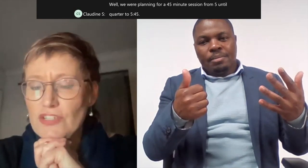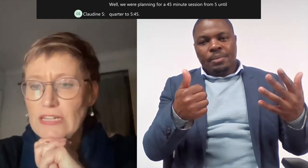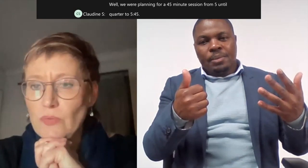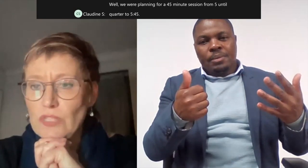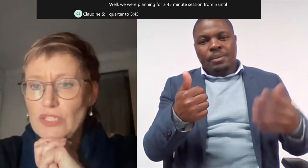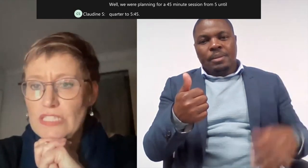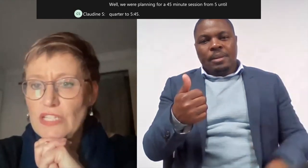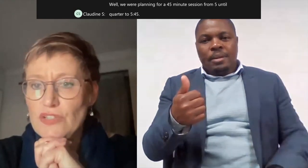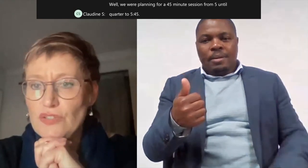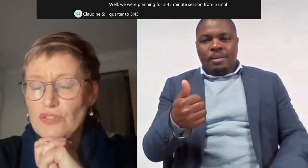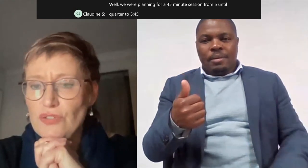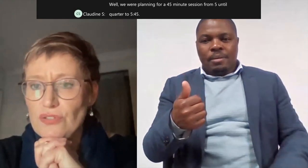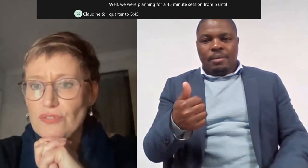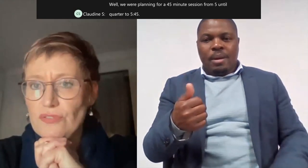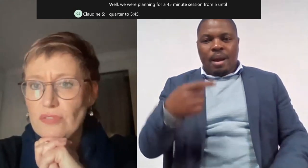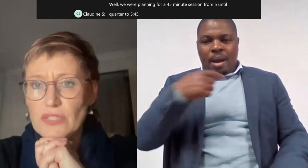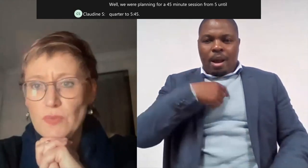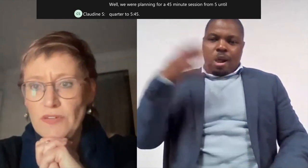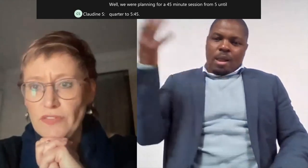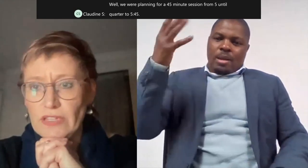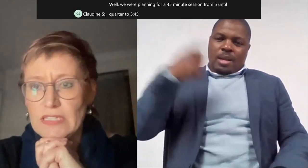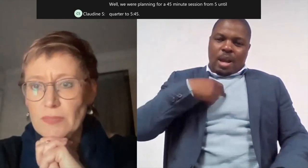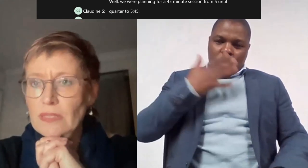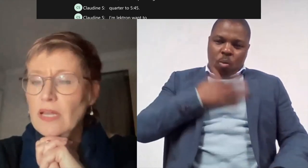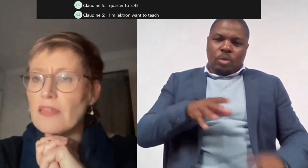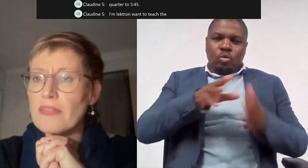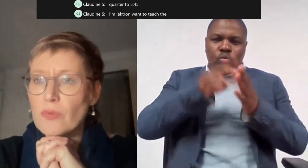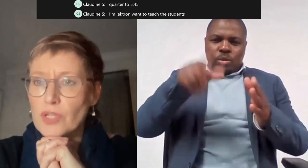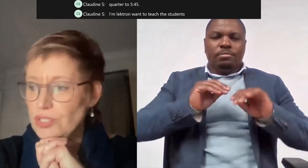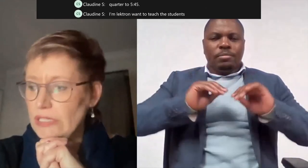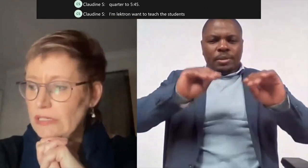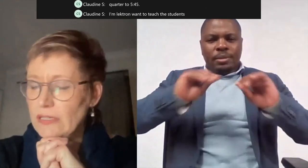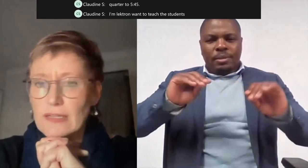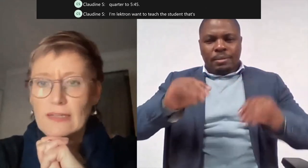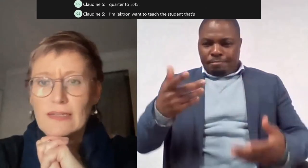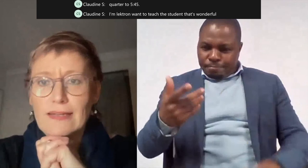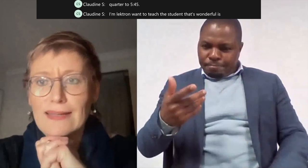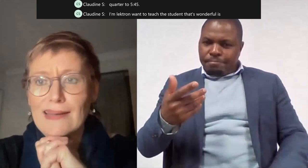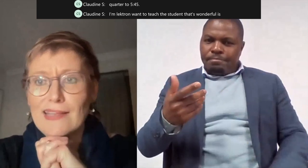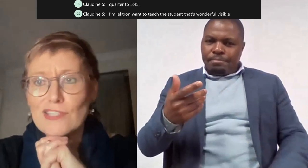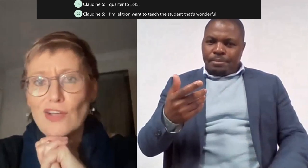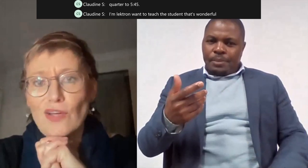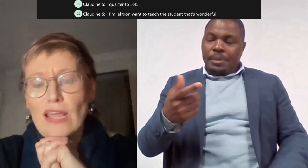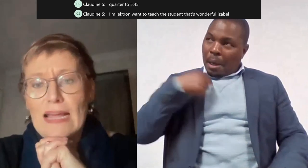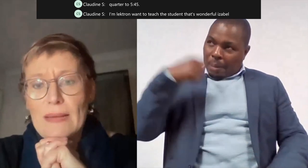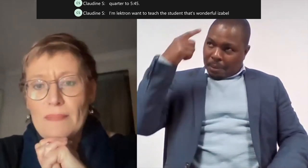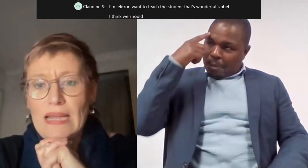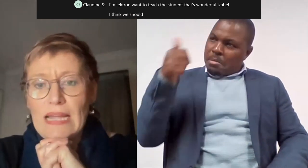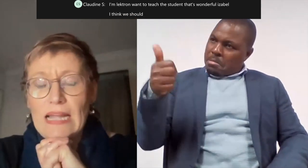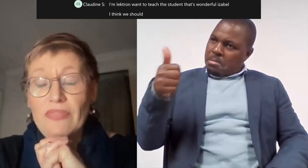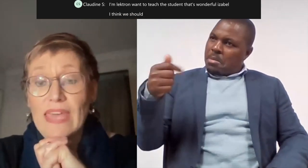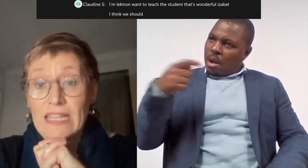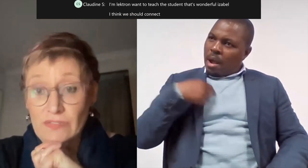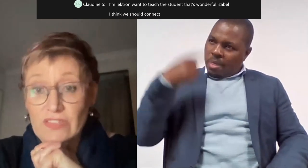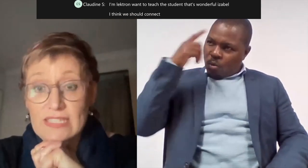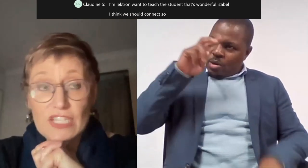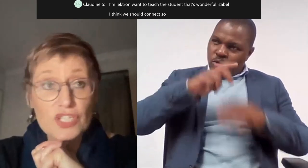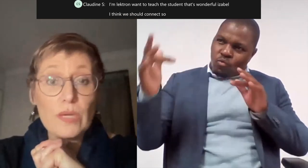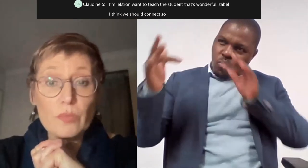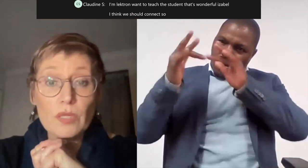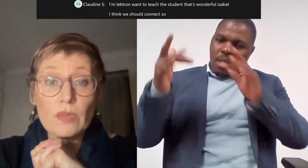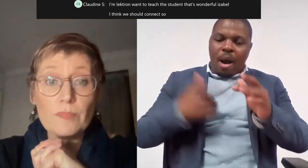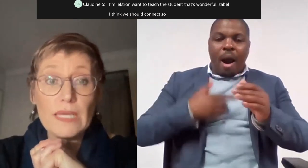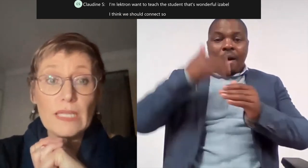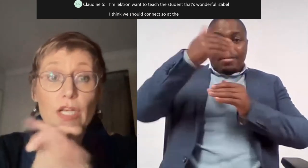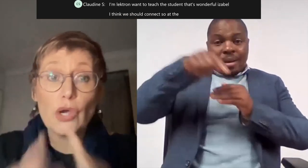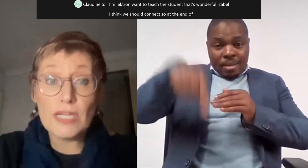I'm a lecturer and want to teach the students. That's wonderful, Isabel. I think we should connect. So at the end of the session,